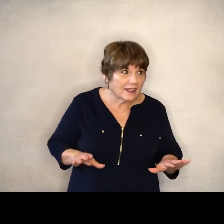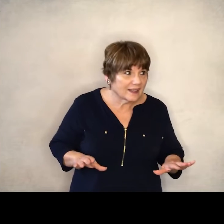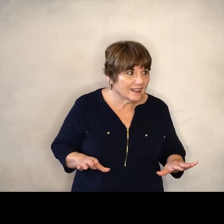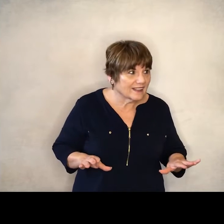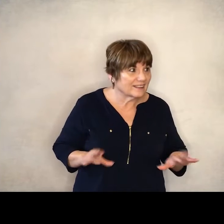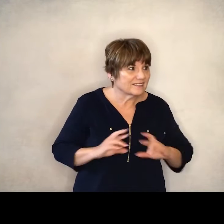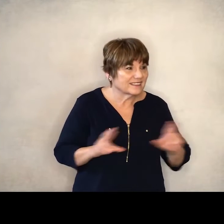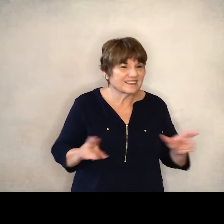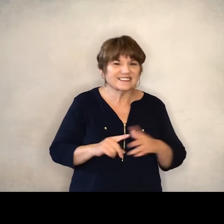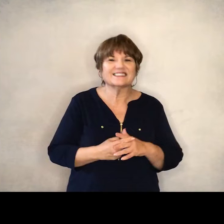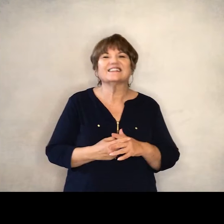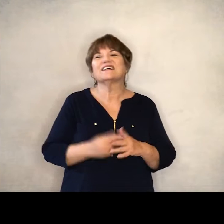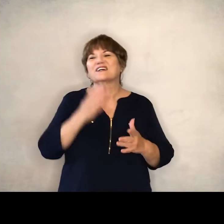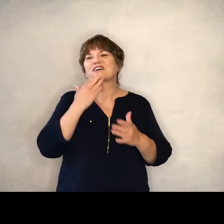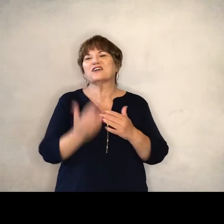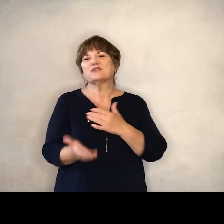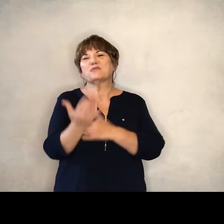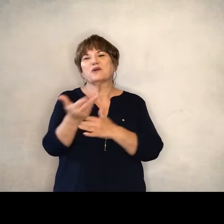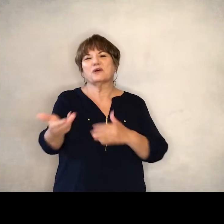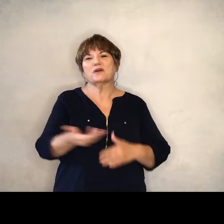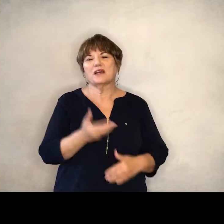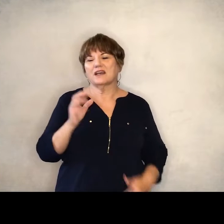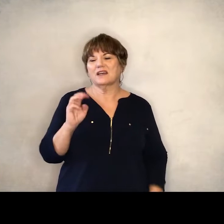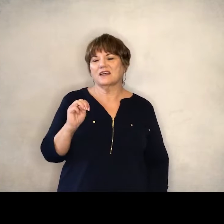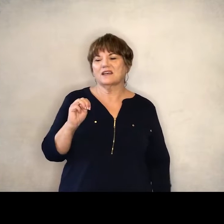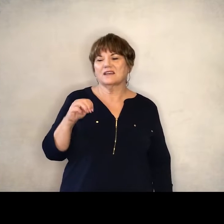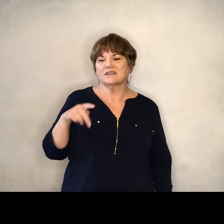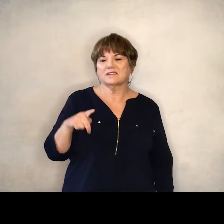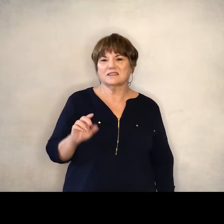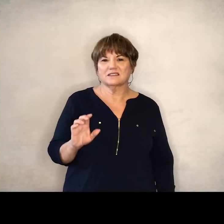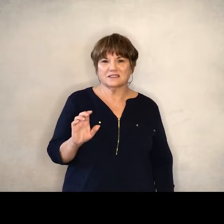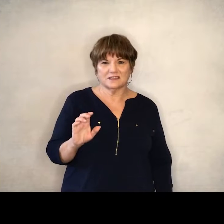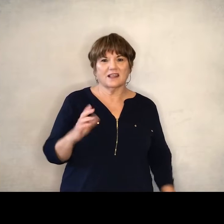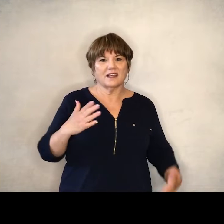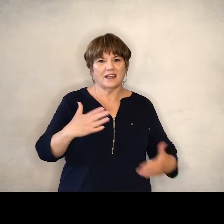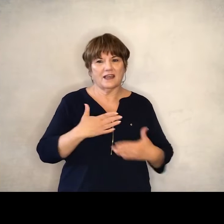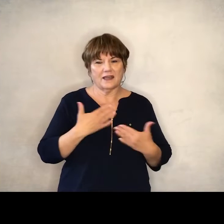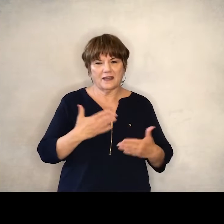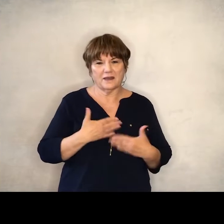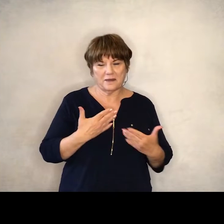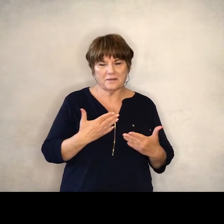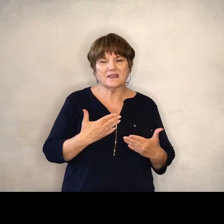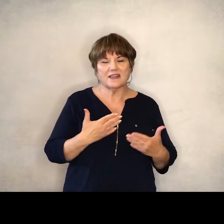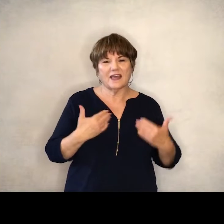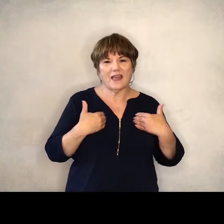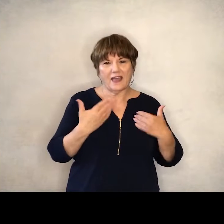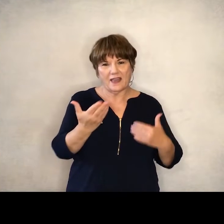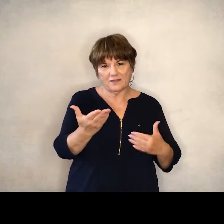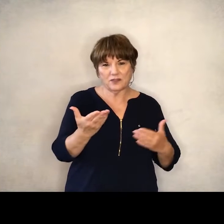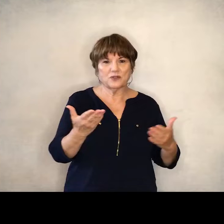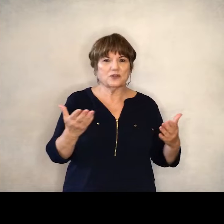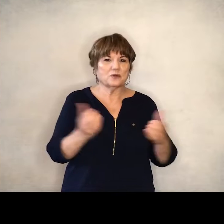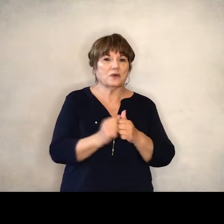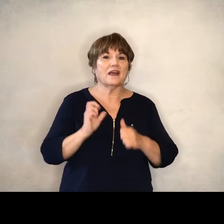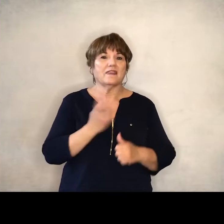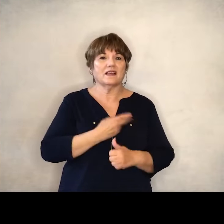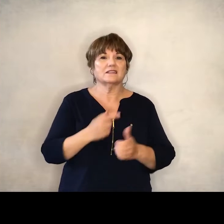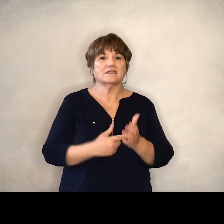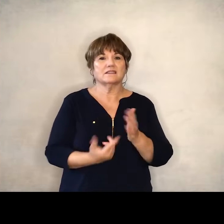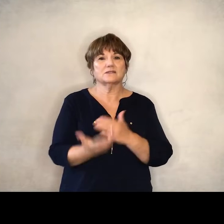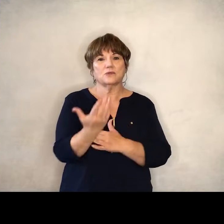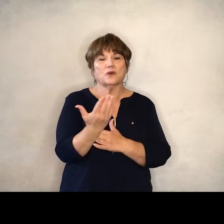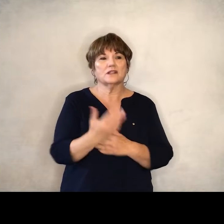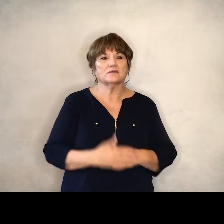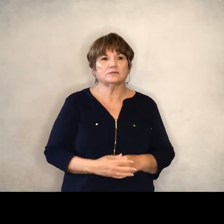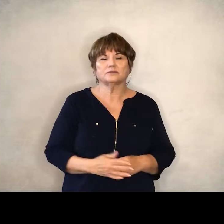Good morning. Welcome to Moorpark Presbyterian Church. We're so glad to have you here with us this morning. And I feel like